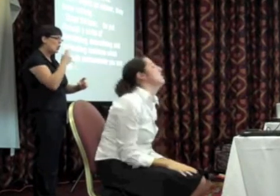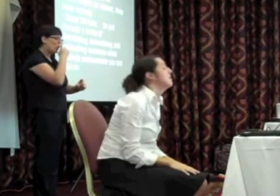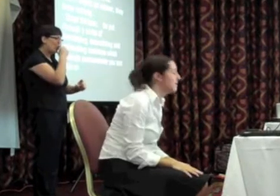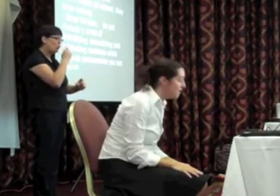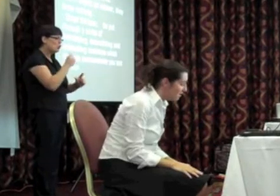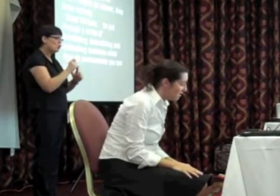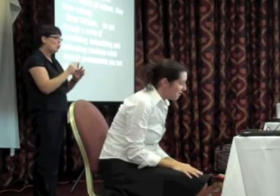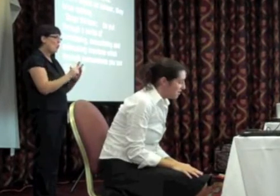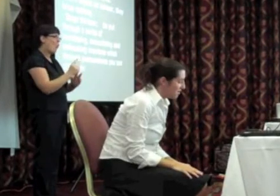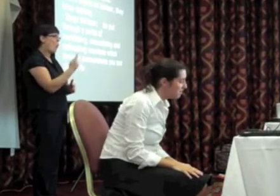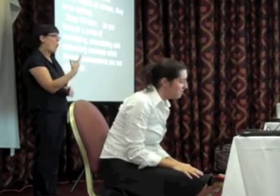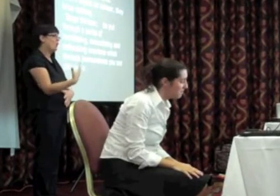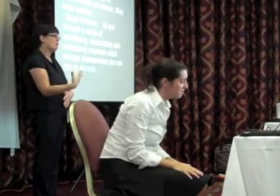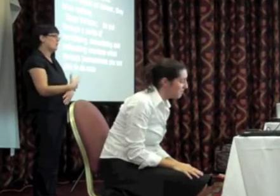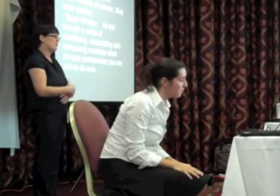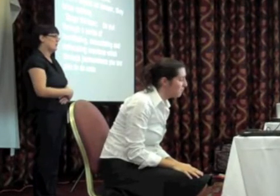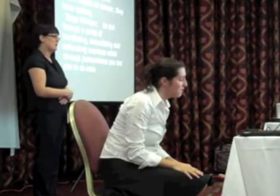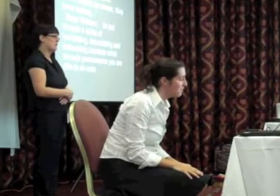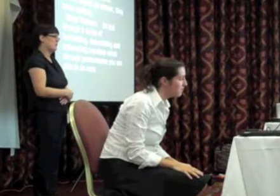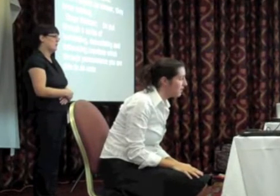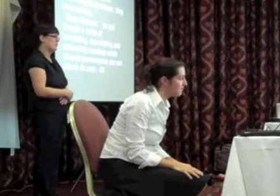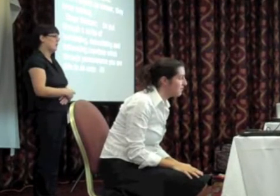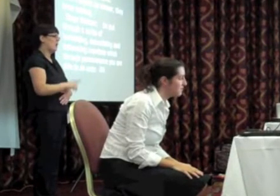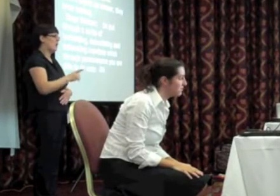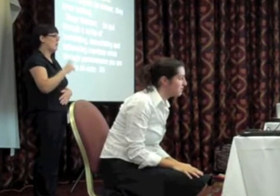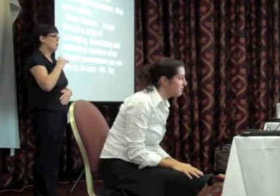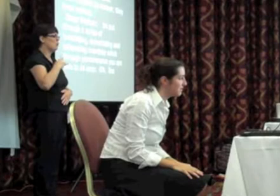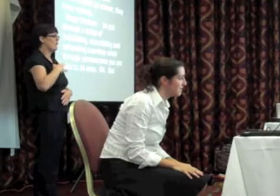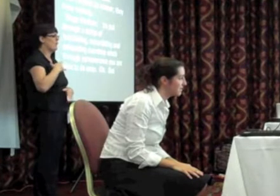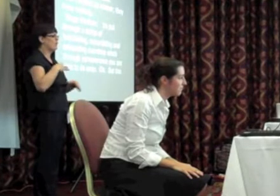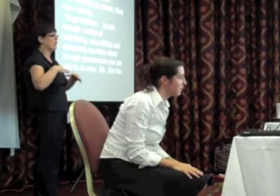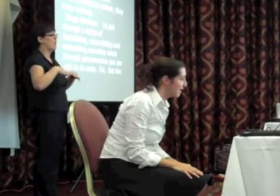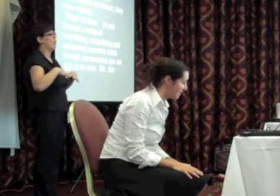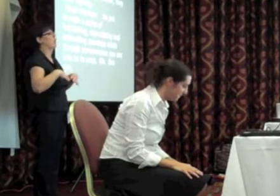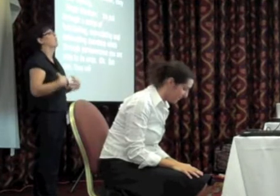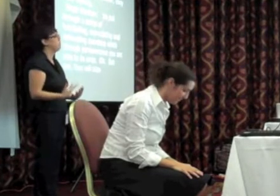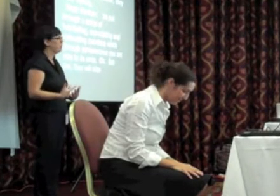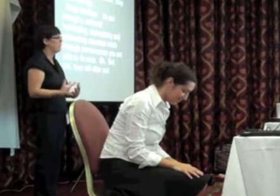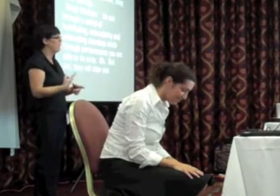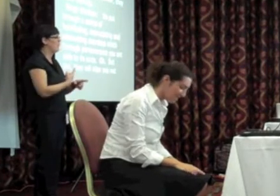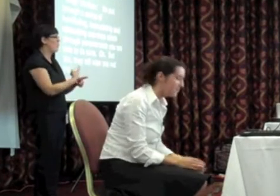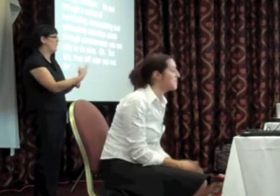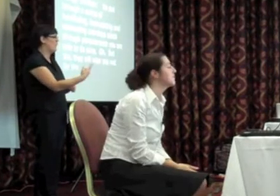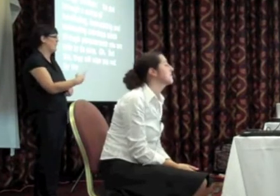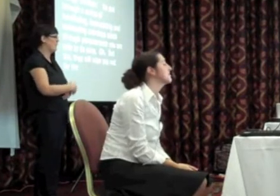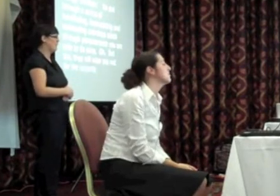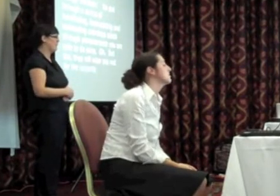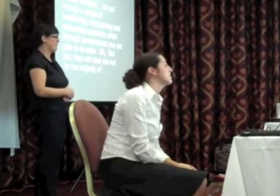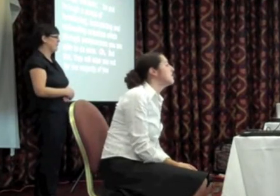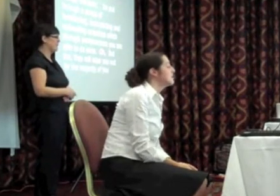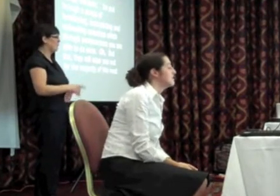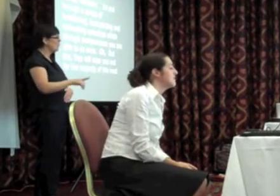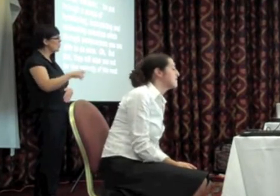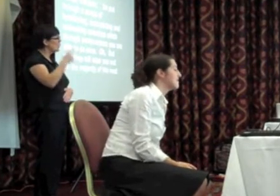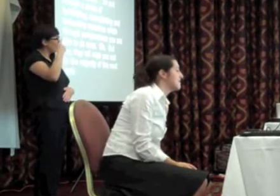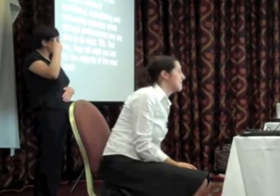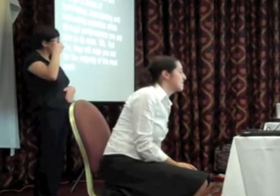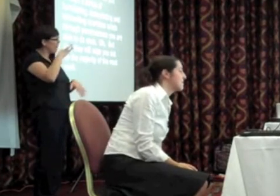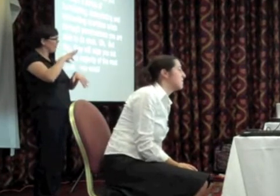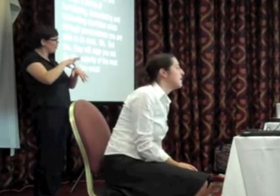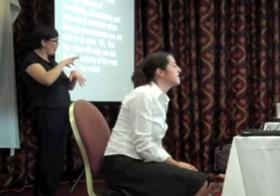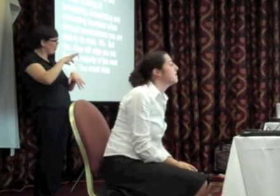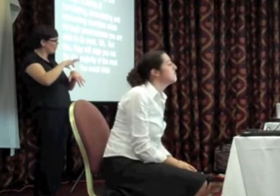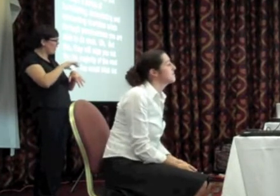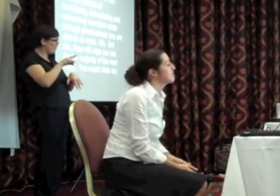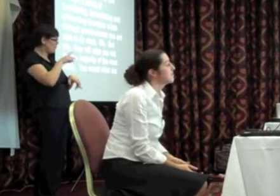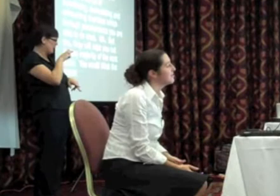once. But they'll wipe you out for the majority of the next week. You'd think that the doctor conducting the